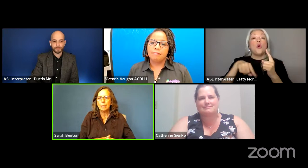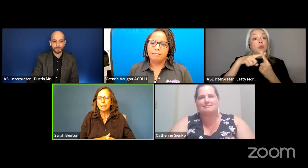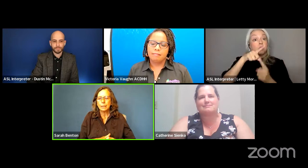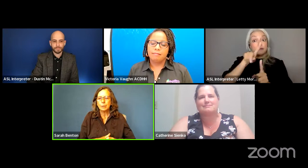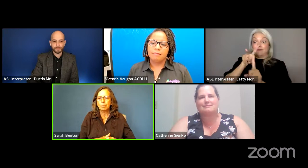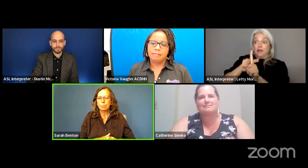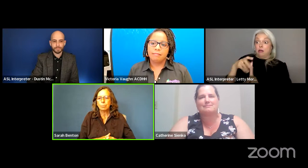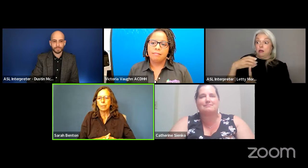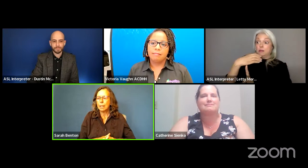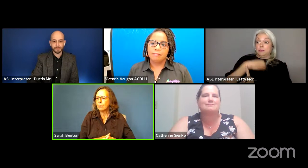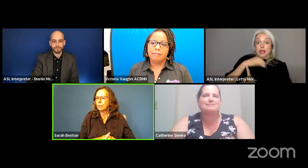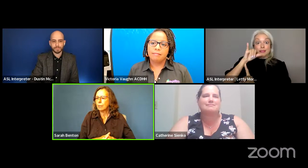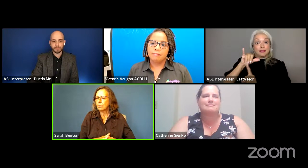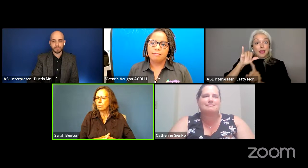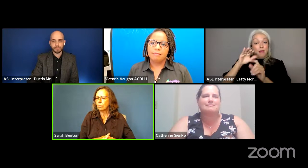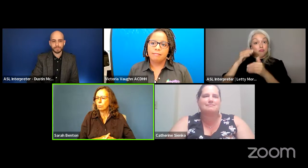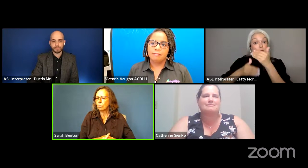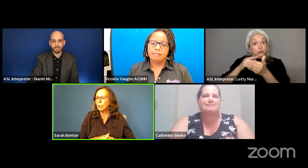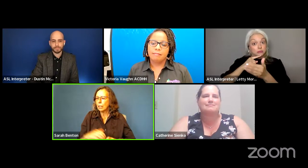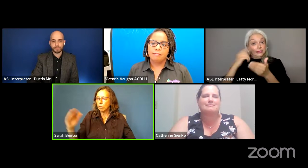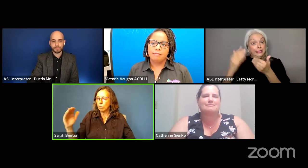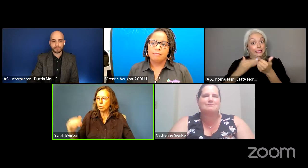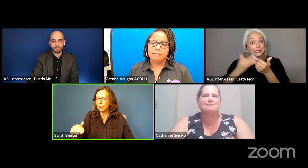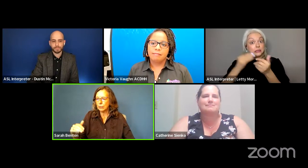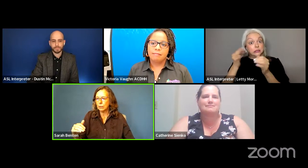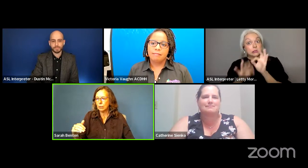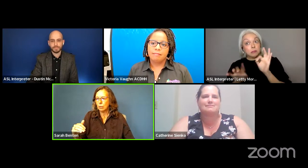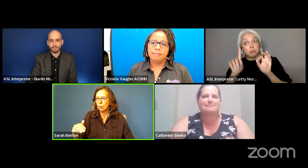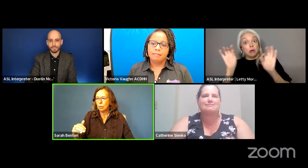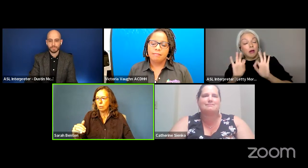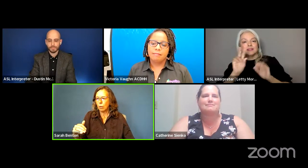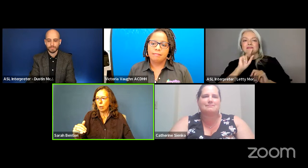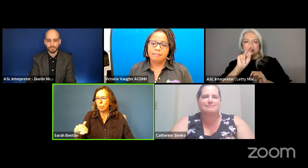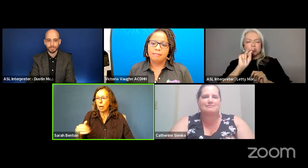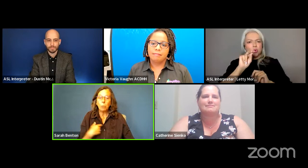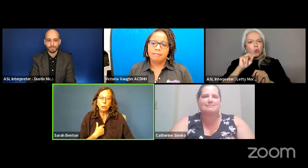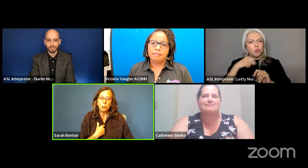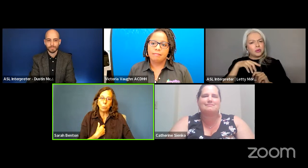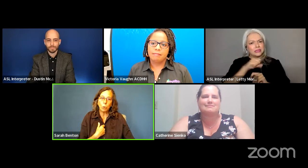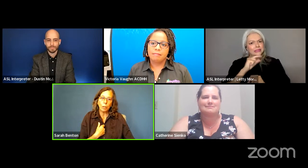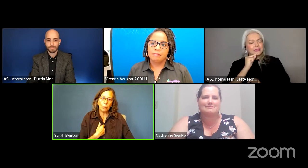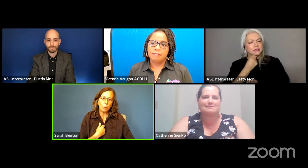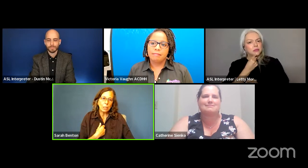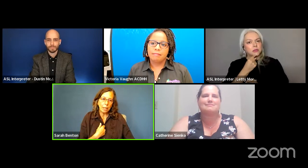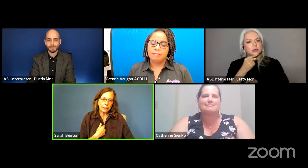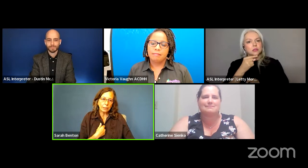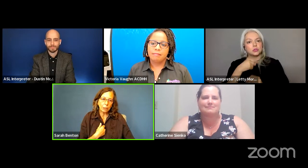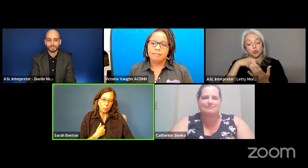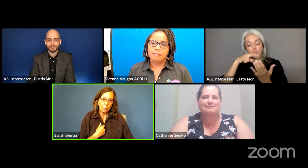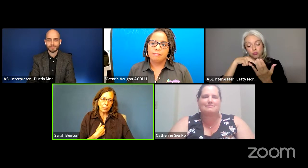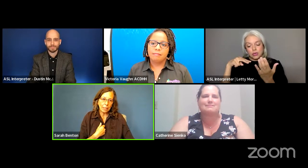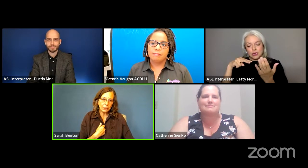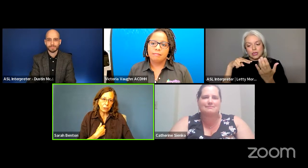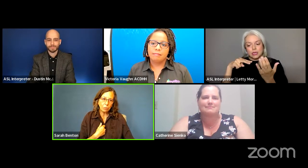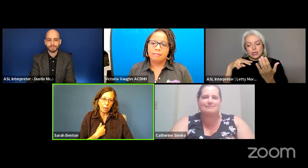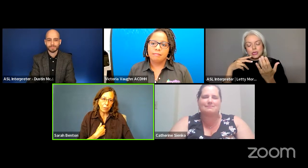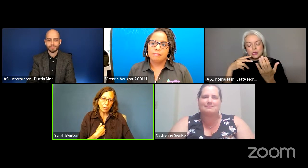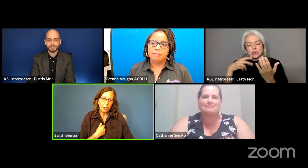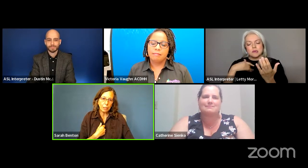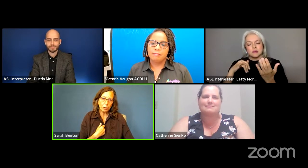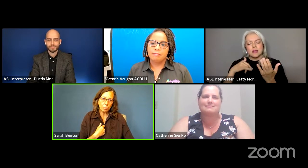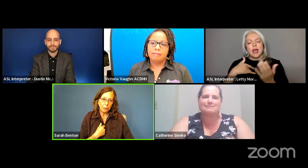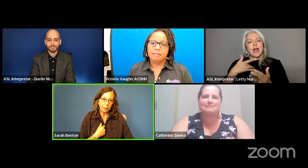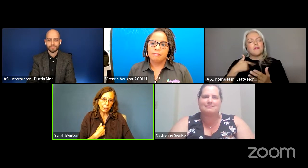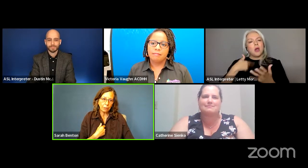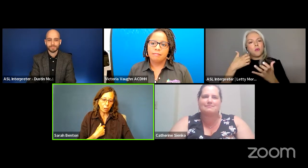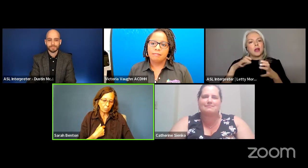complaint. And reading through this, I would support that we take some type of action rather